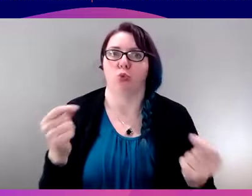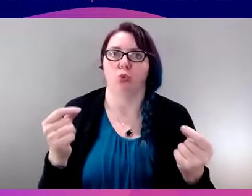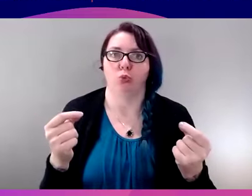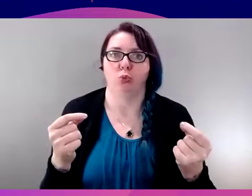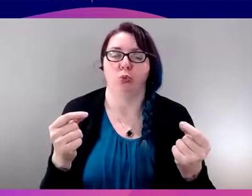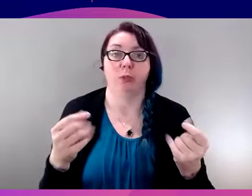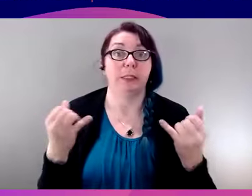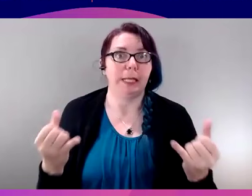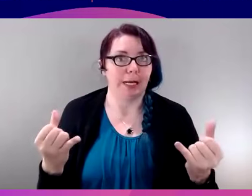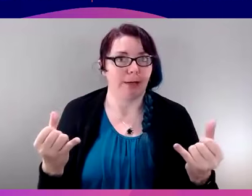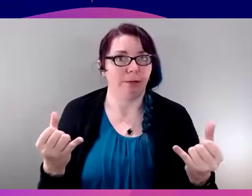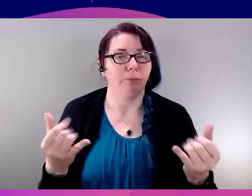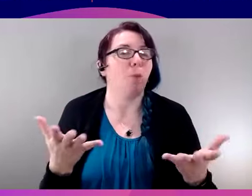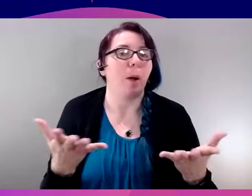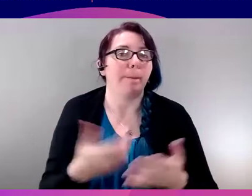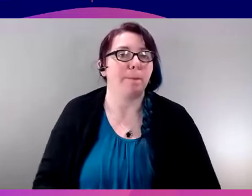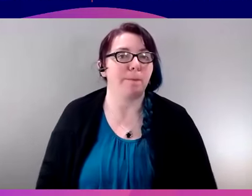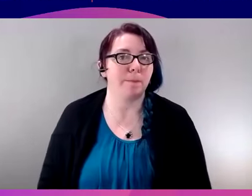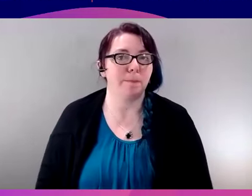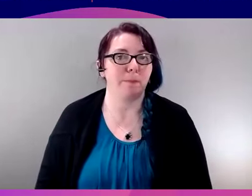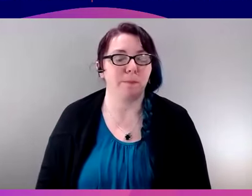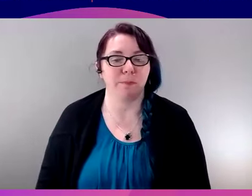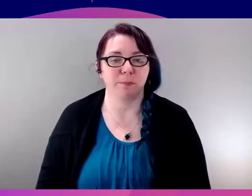Do you want me to go first, Claire? Sure.